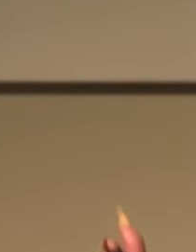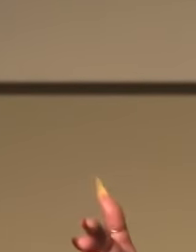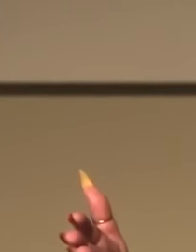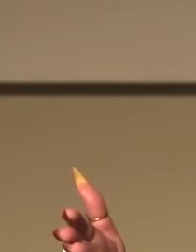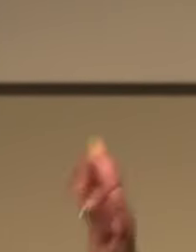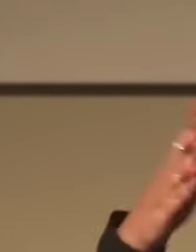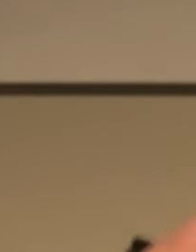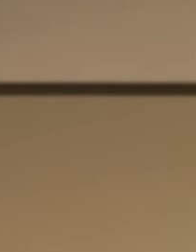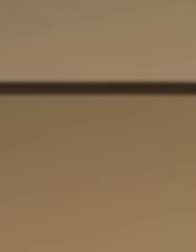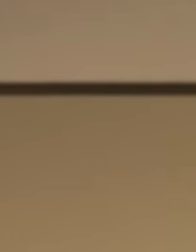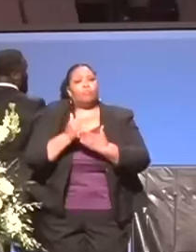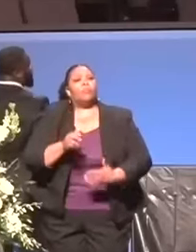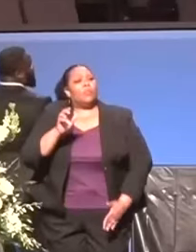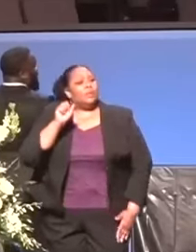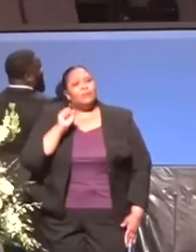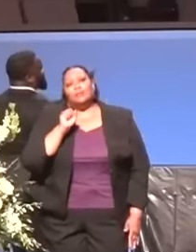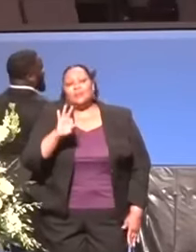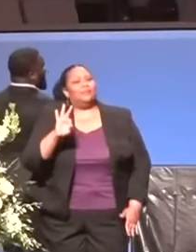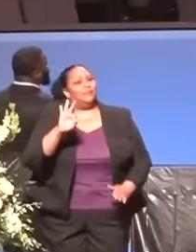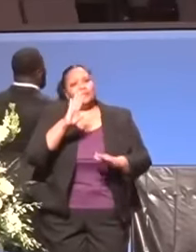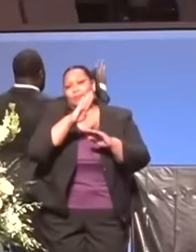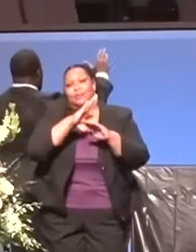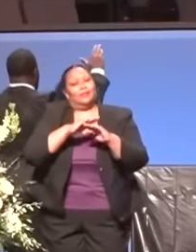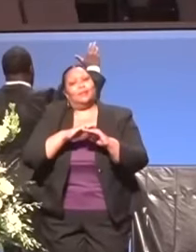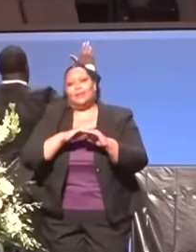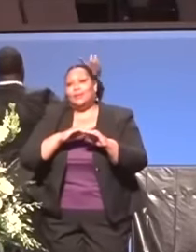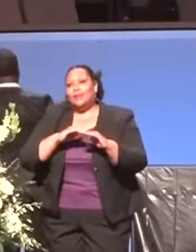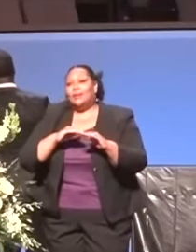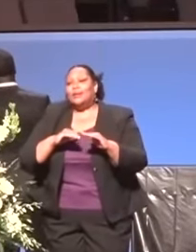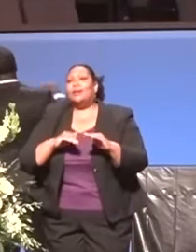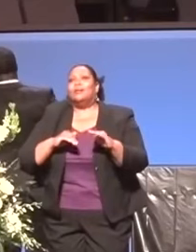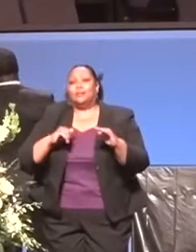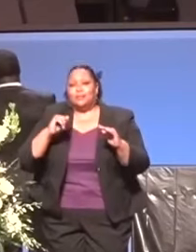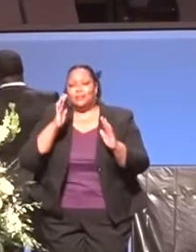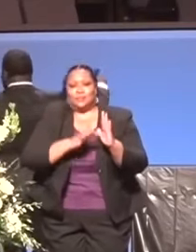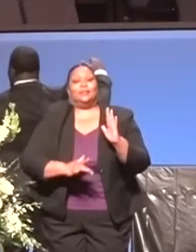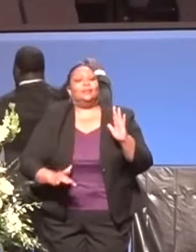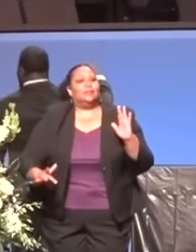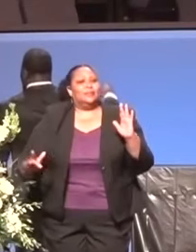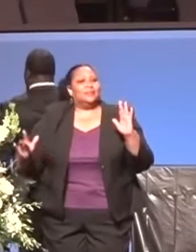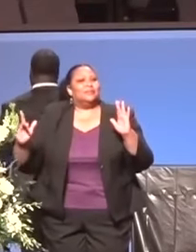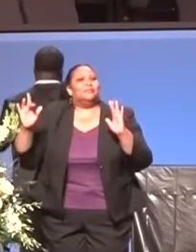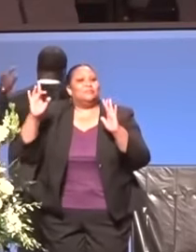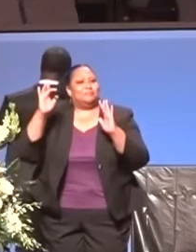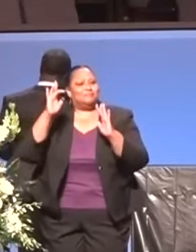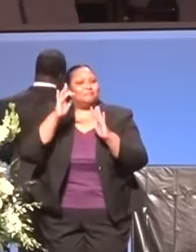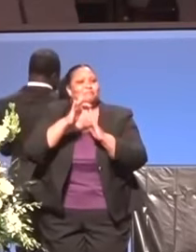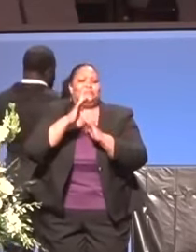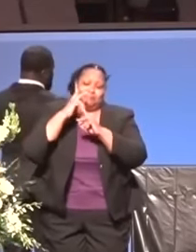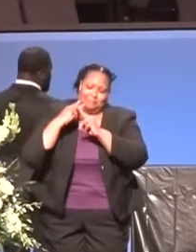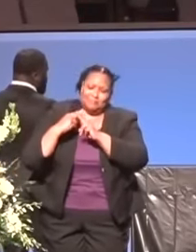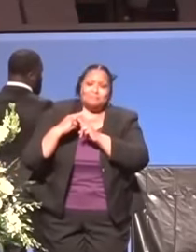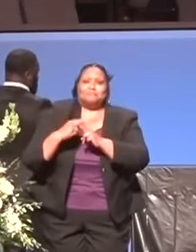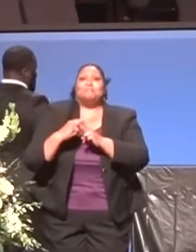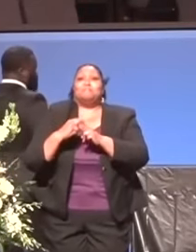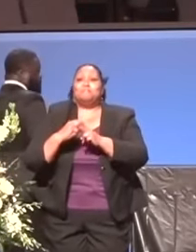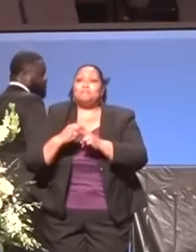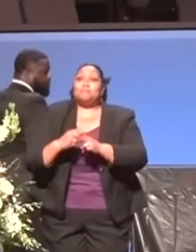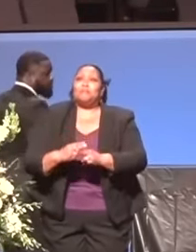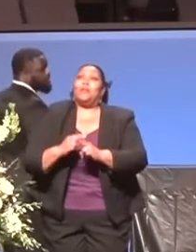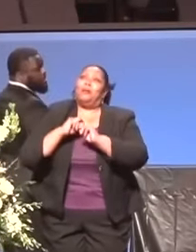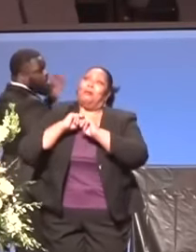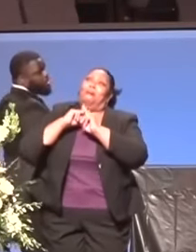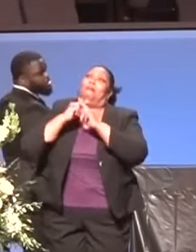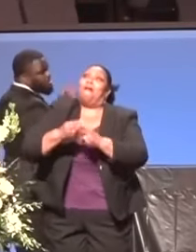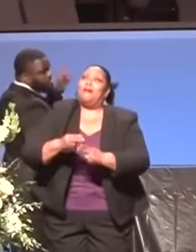through? See you through. Just call on the name of Jesus.